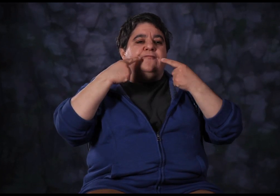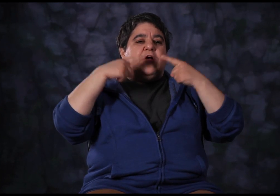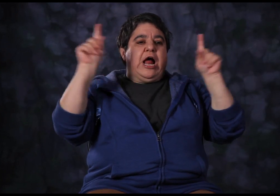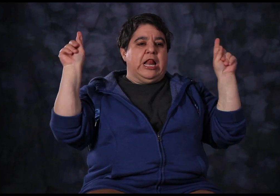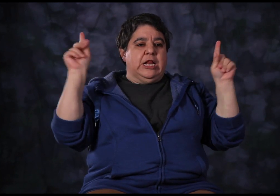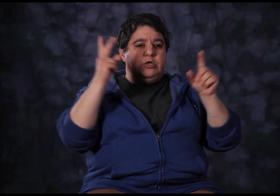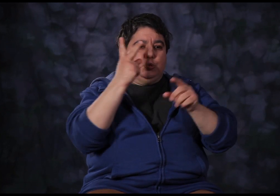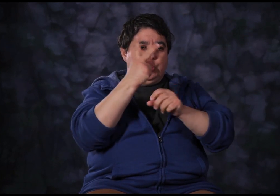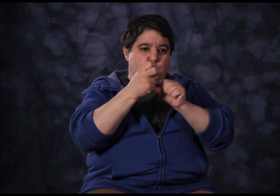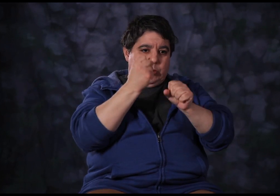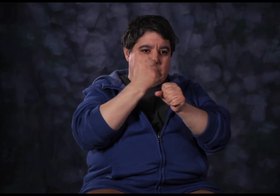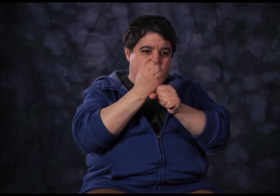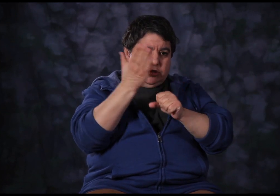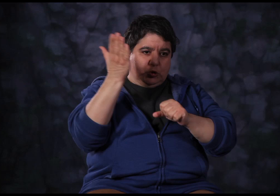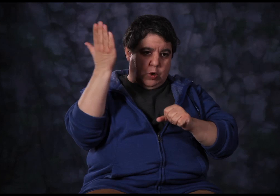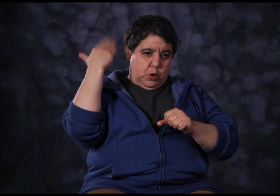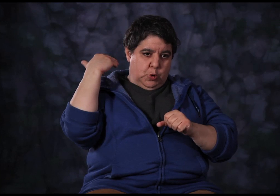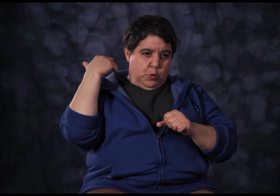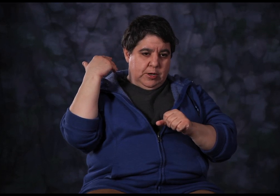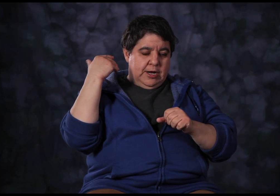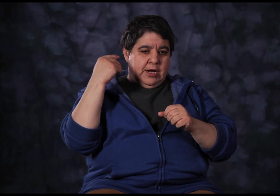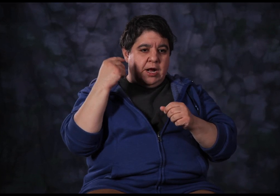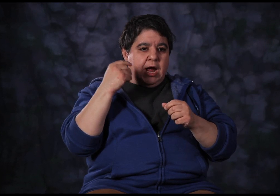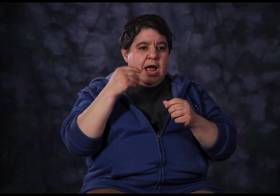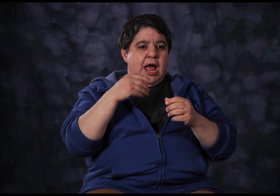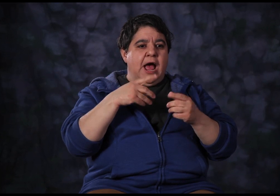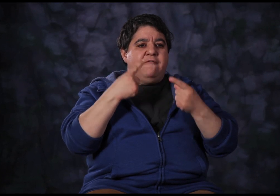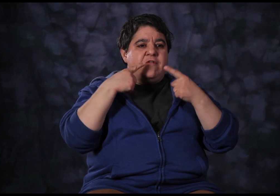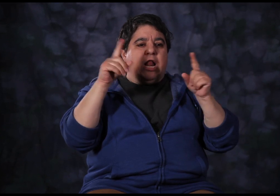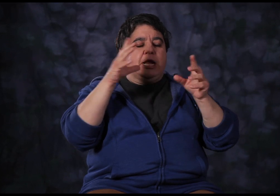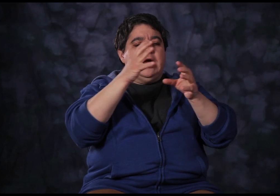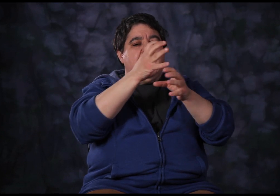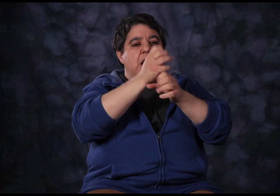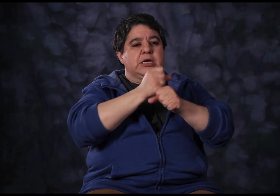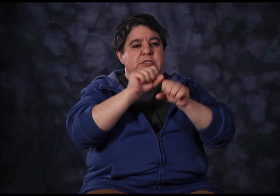But I finally got a degree with honors.